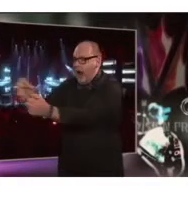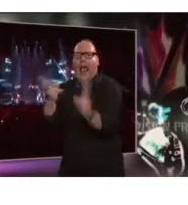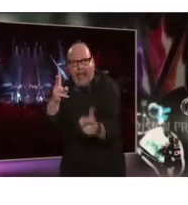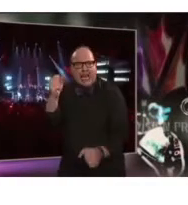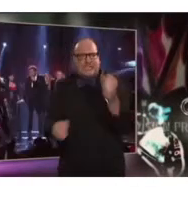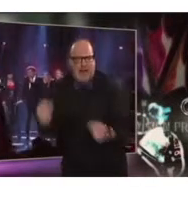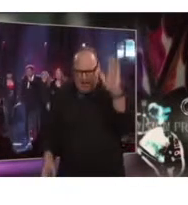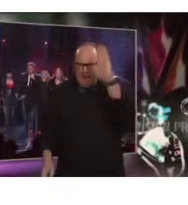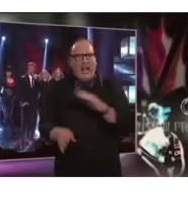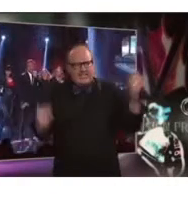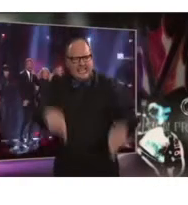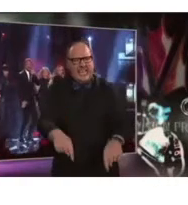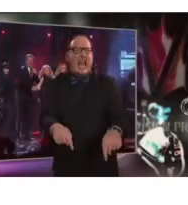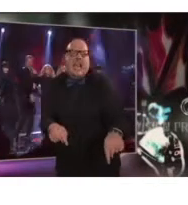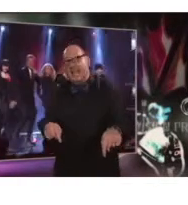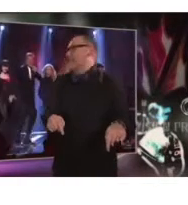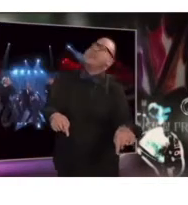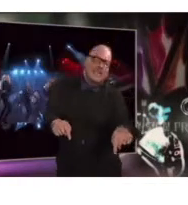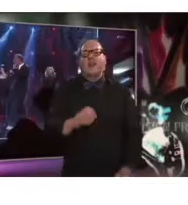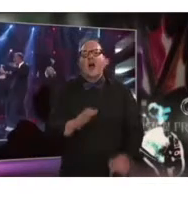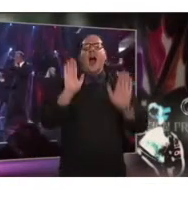guy. It's kind of cute.